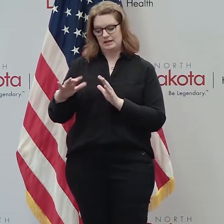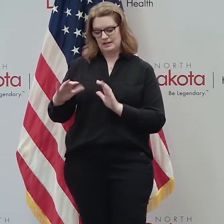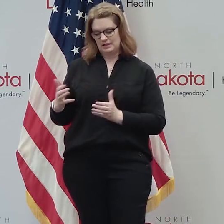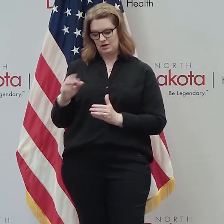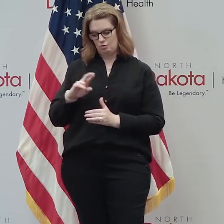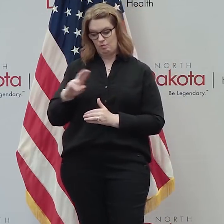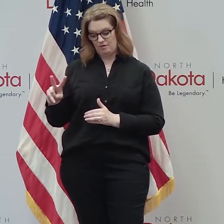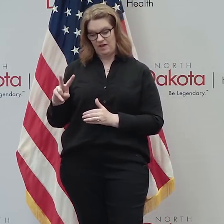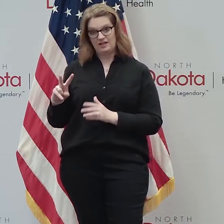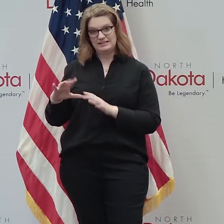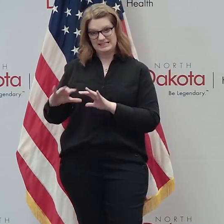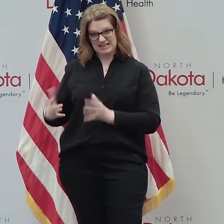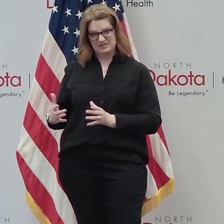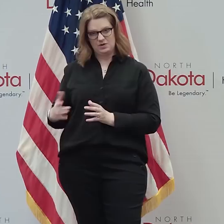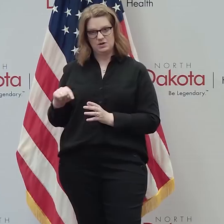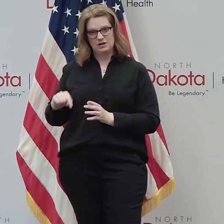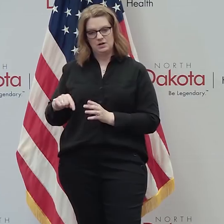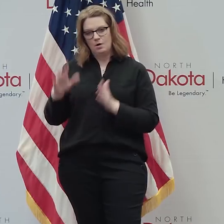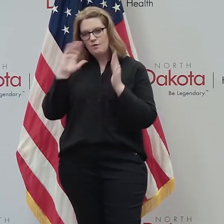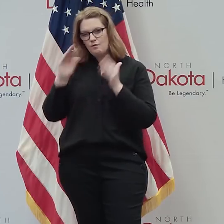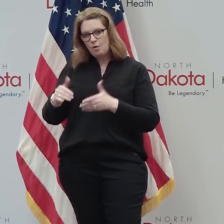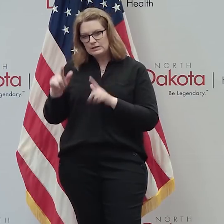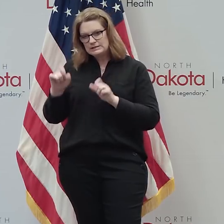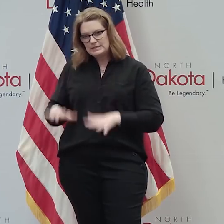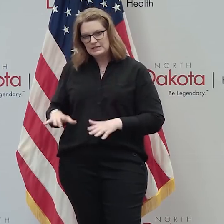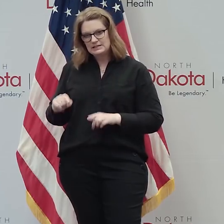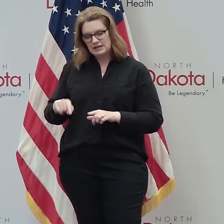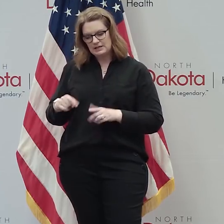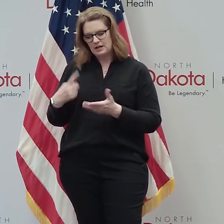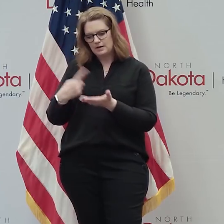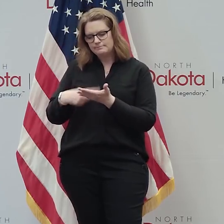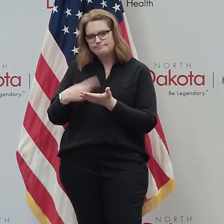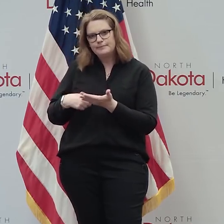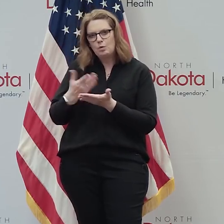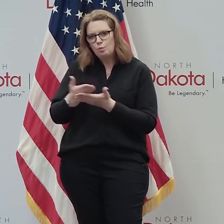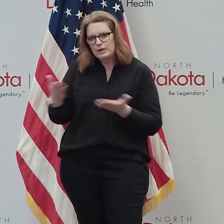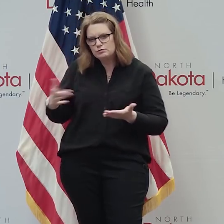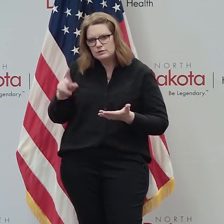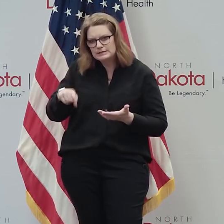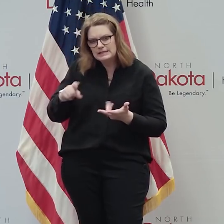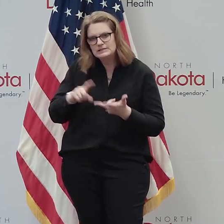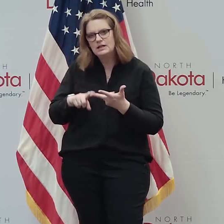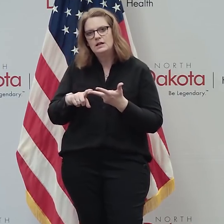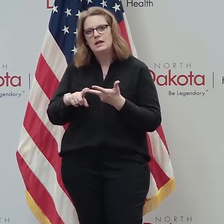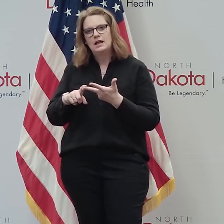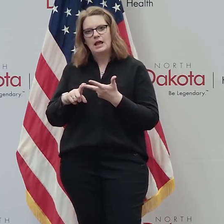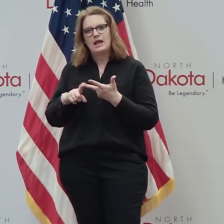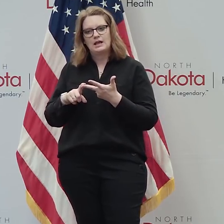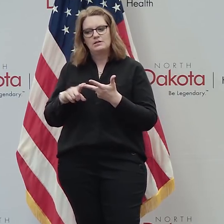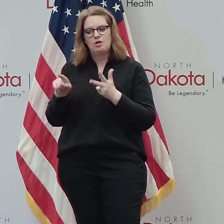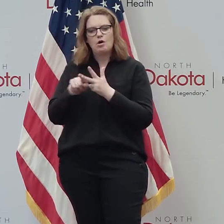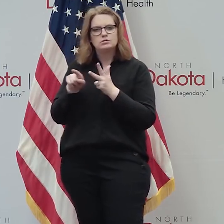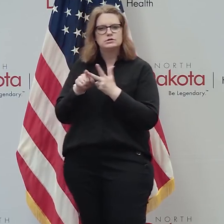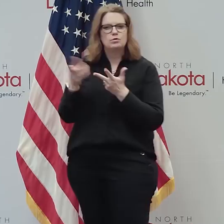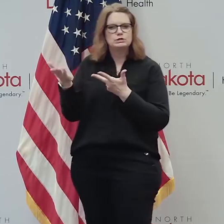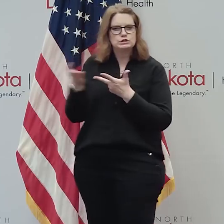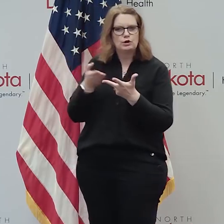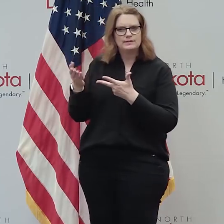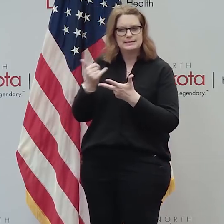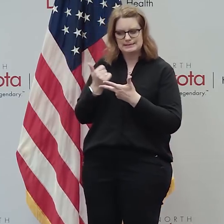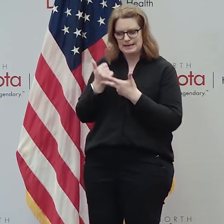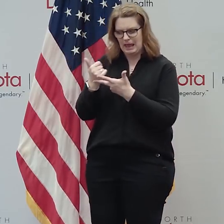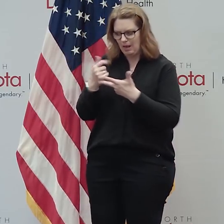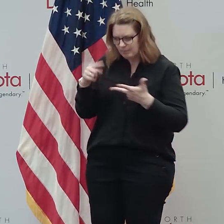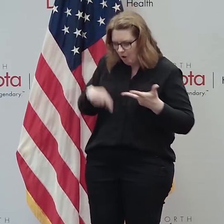begin executing this focused testing strategy, address resource needs, and they'll also define a menu of wraparound services as